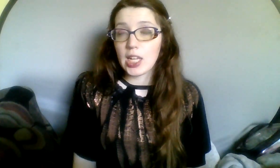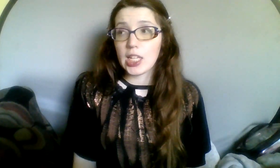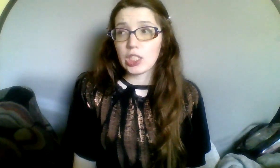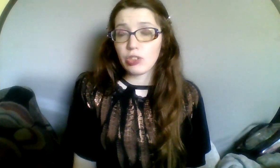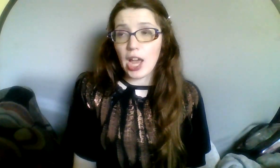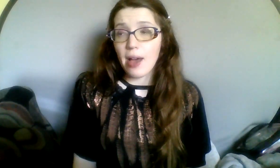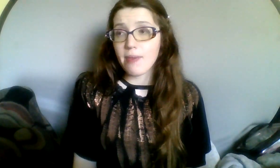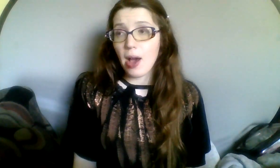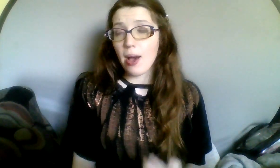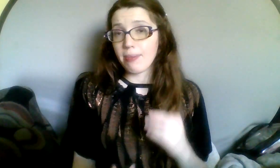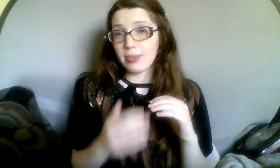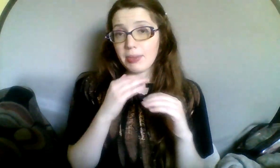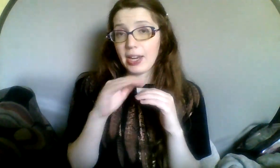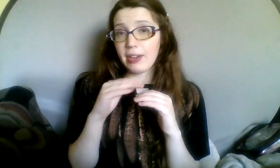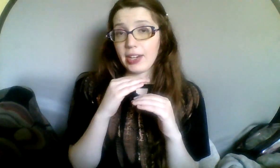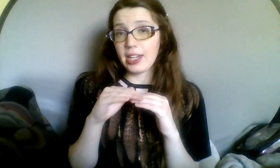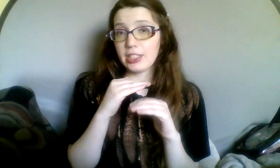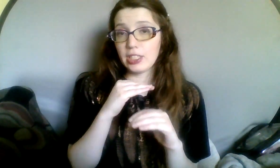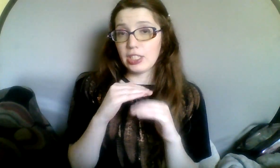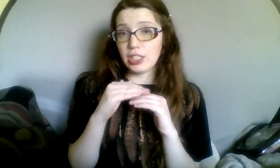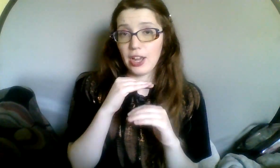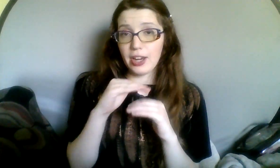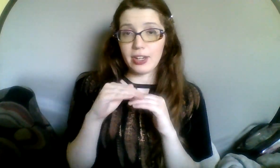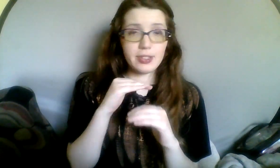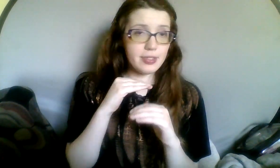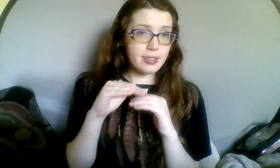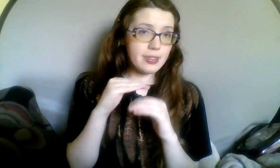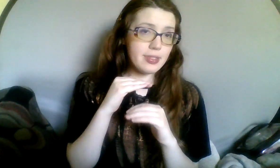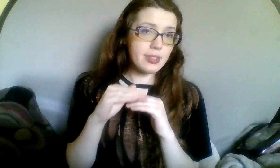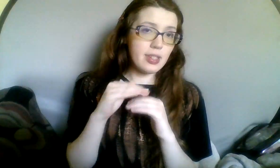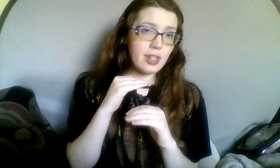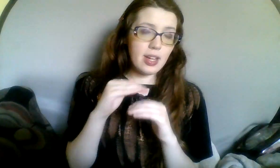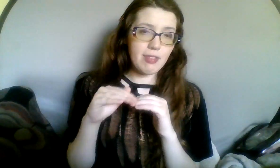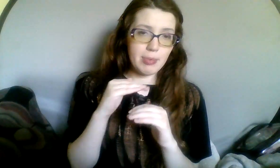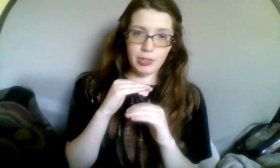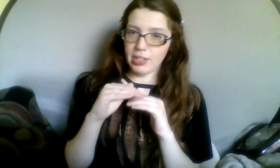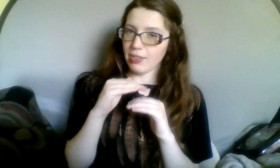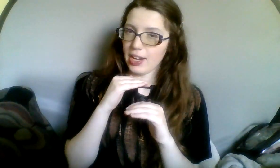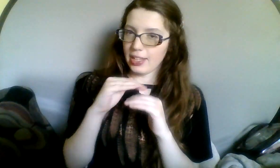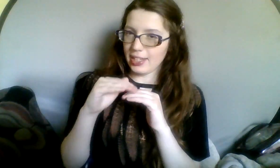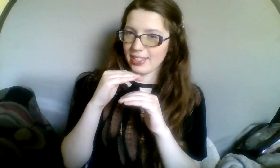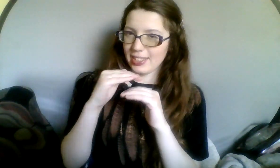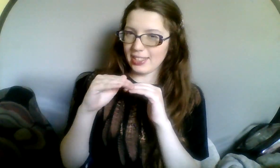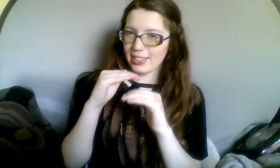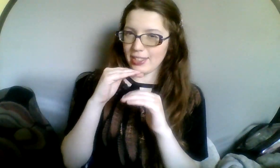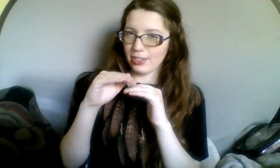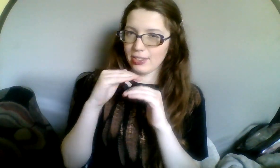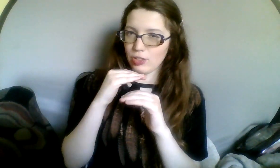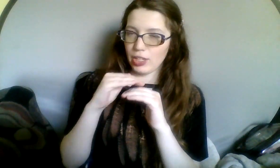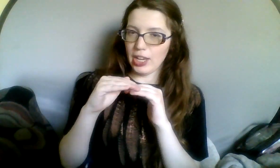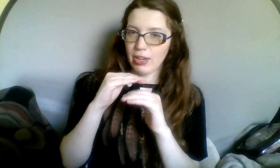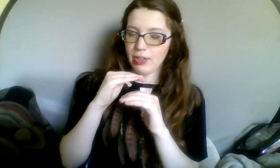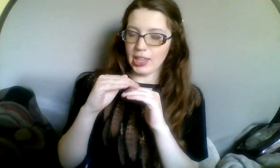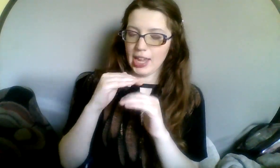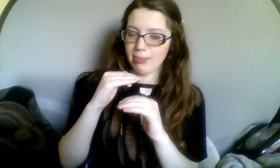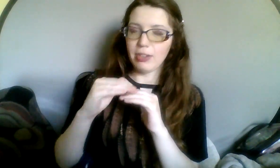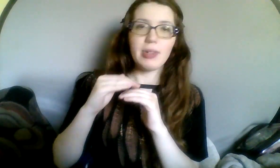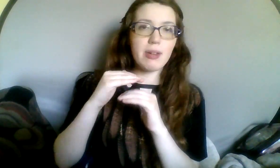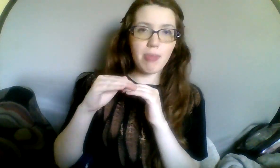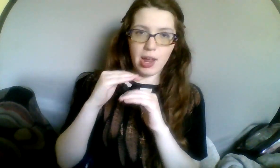So yeah, you may recognize this song if I'm doing it right. Like, it's a little tricky with the hand movement, but